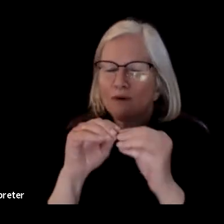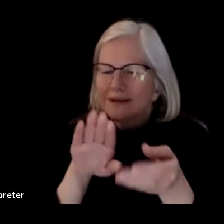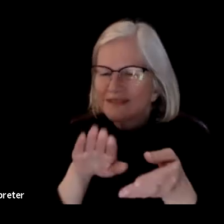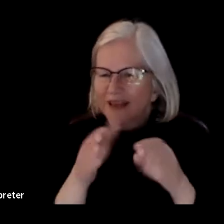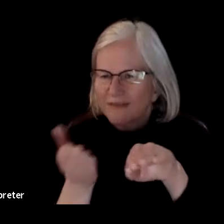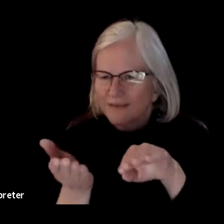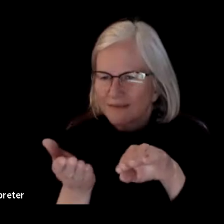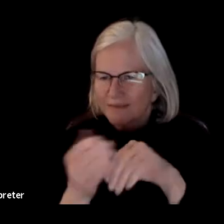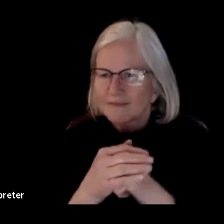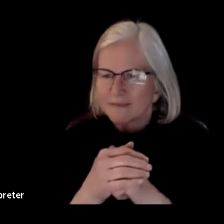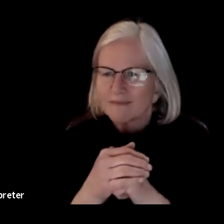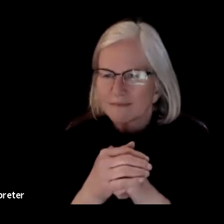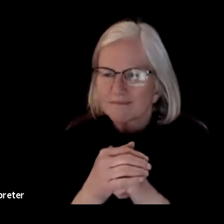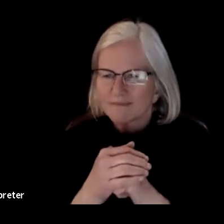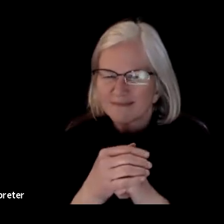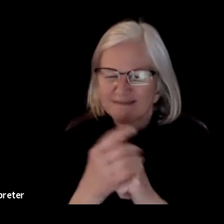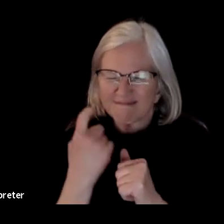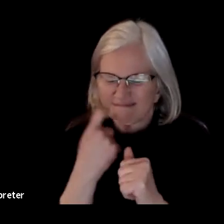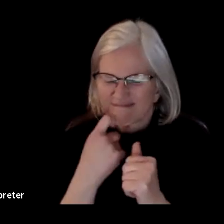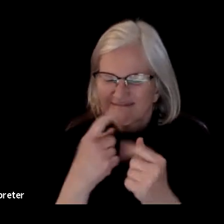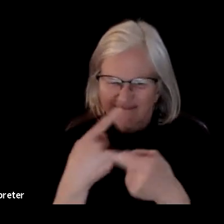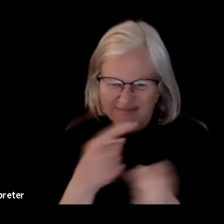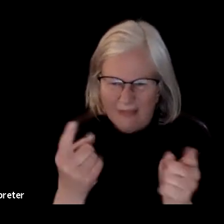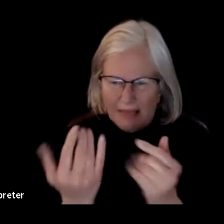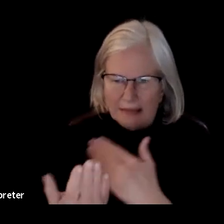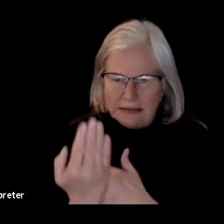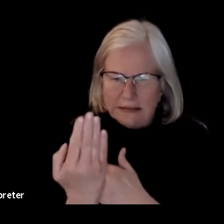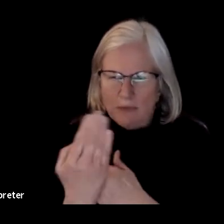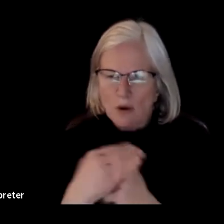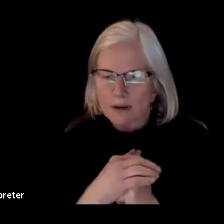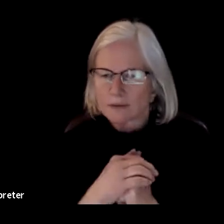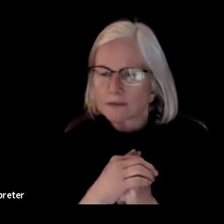this morning, reported yesterday, for a new total of